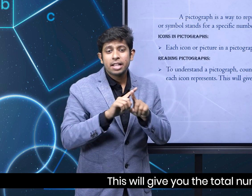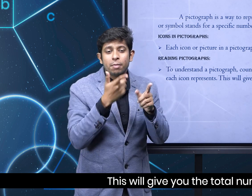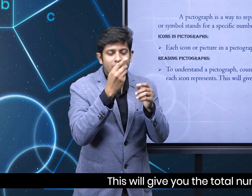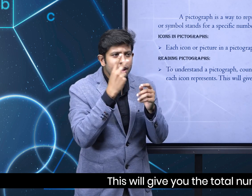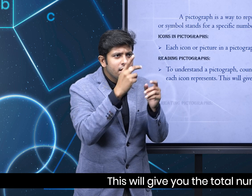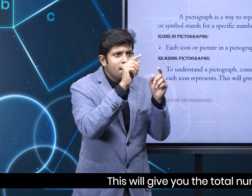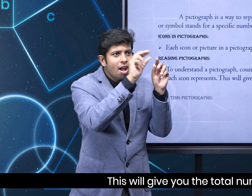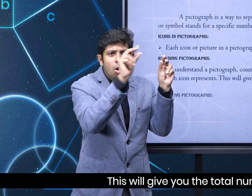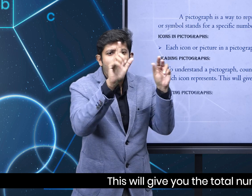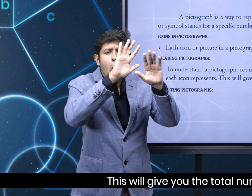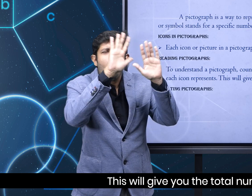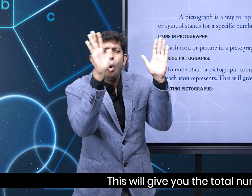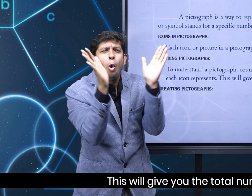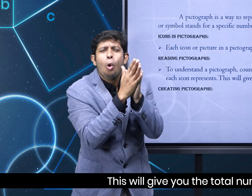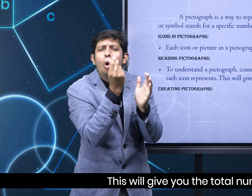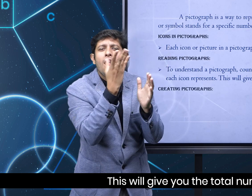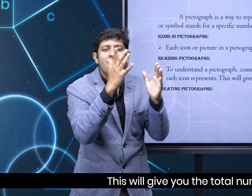This will give you the total number of items.